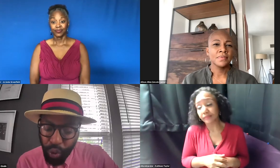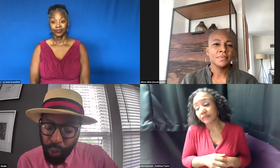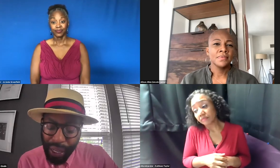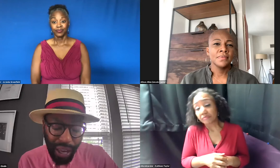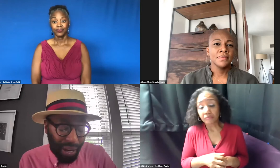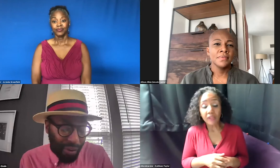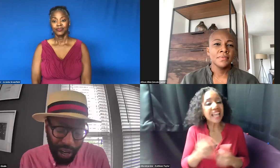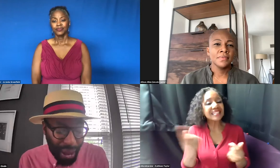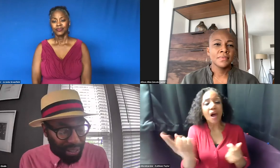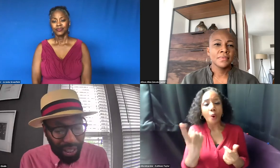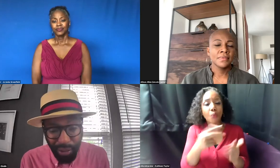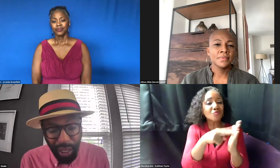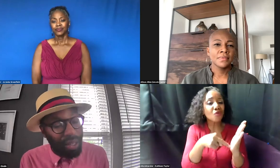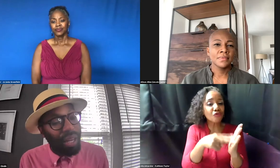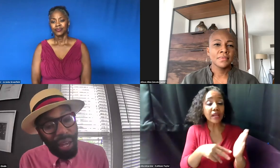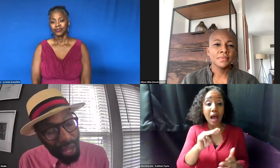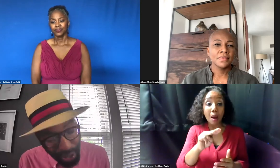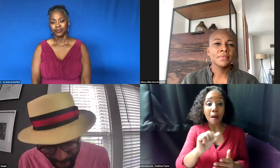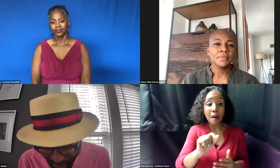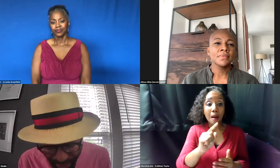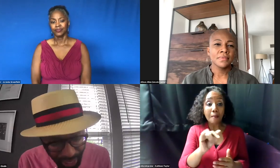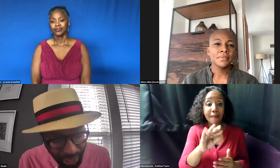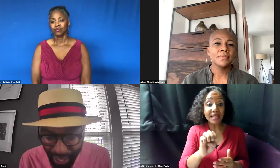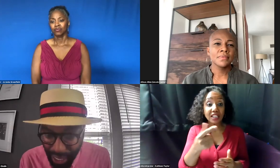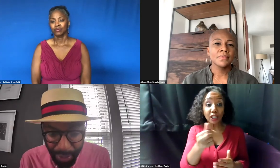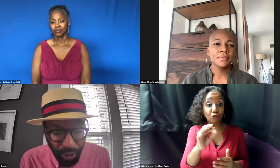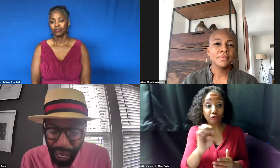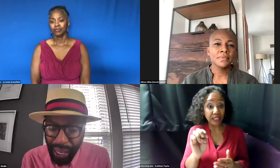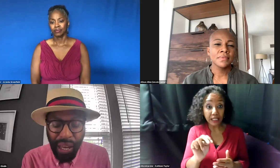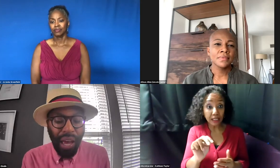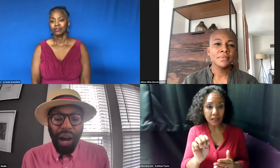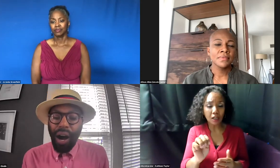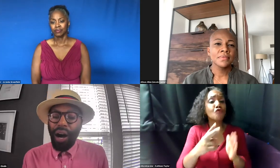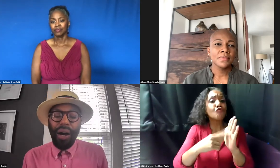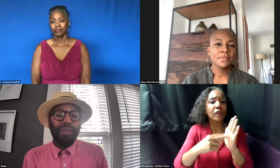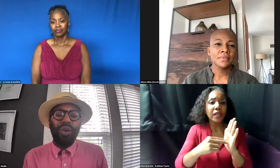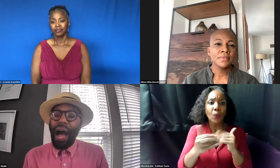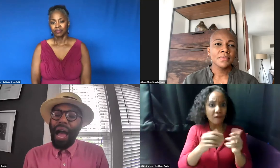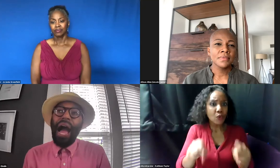things that you read. I mean, read Maxine Green if ever and anytime that you can.